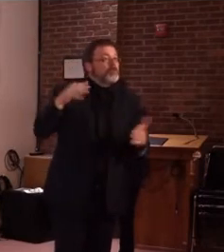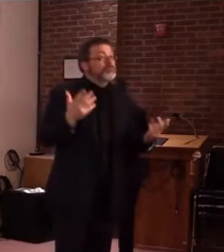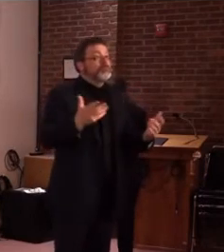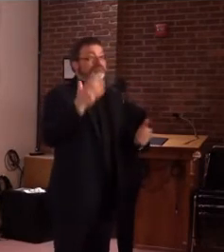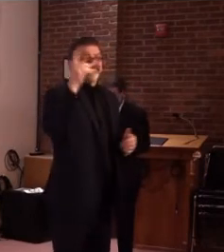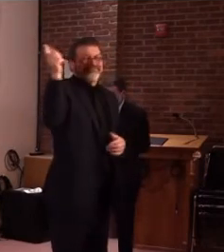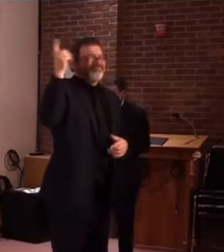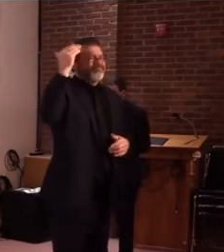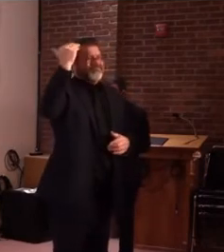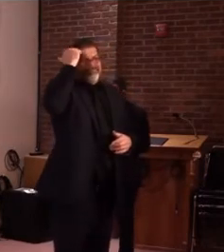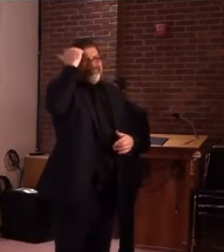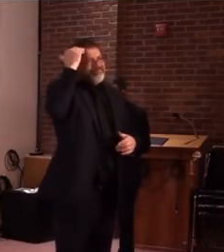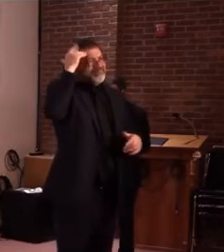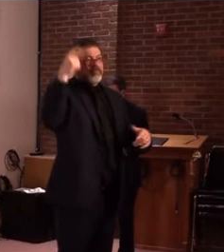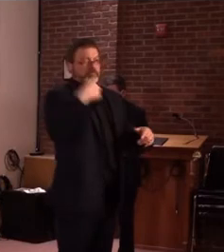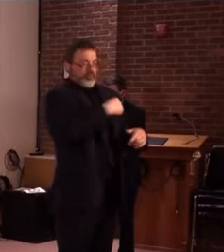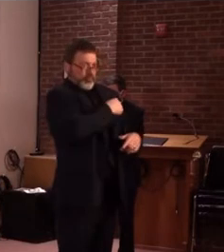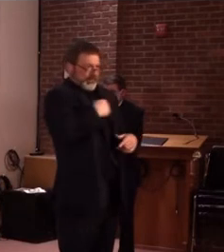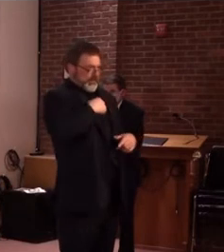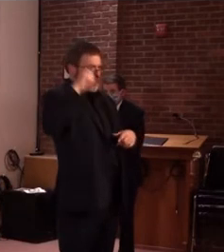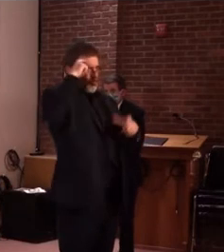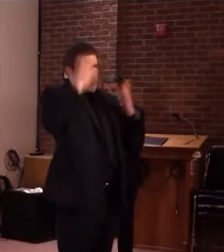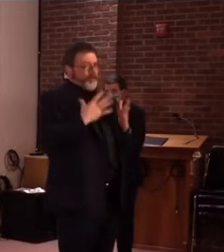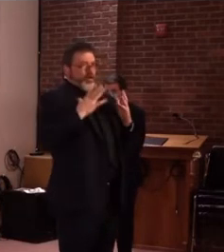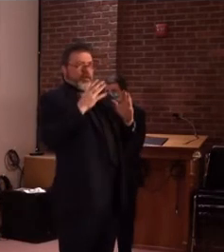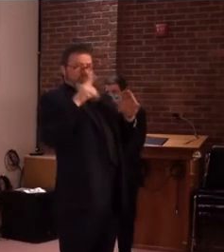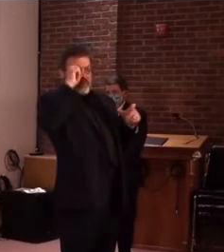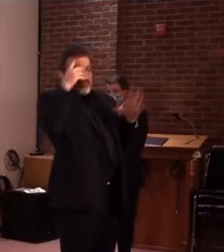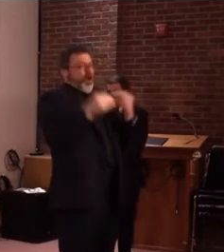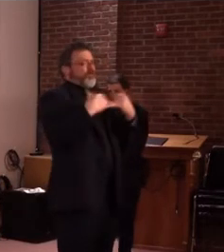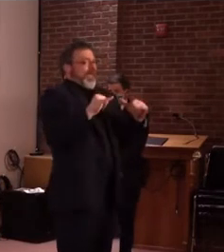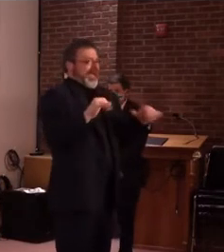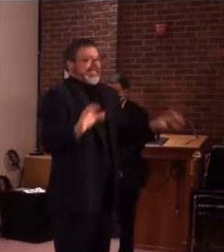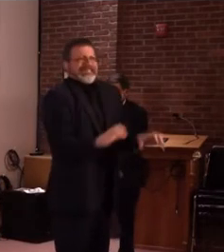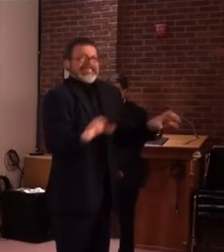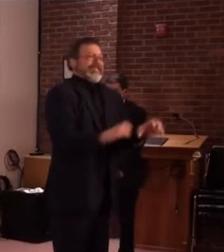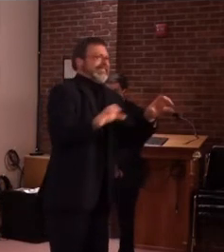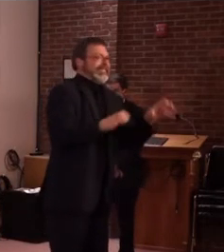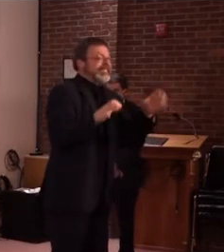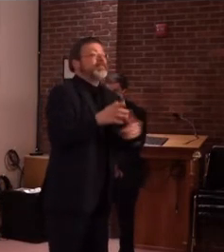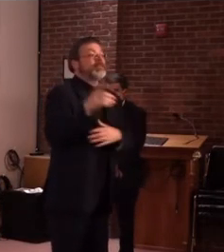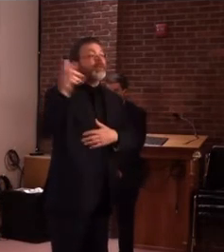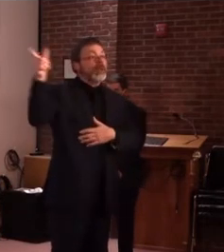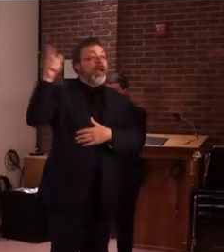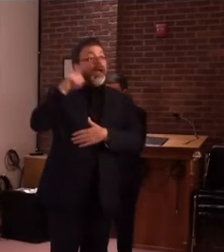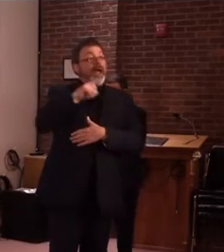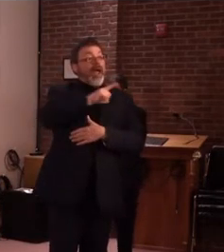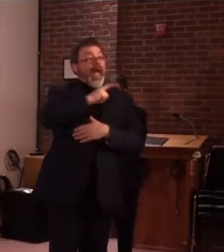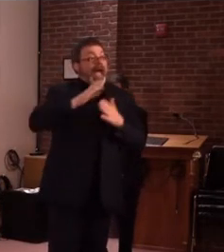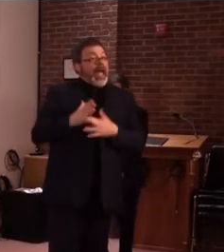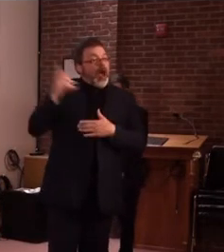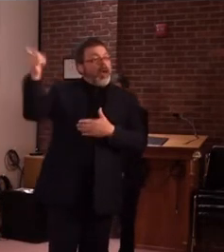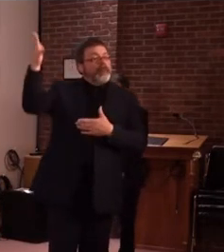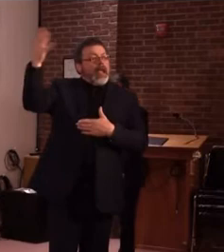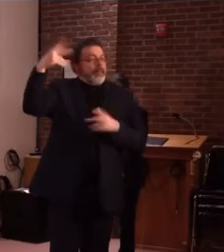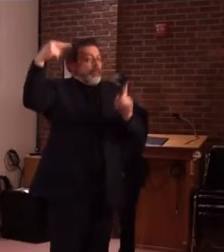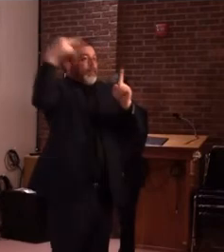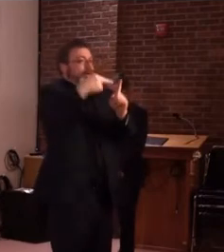we can, but knowing they may again have some ideas of their own, might want to manipulate the package a